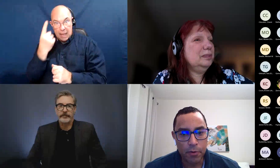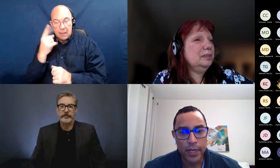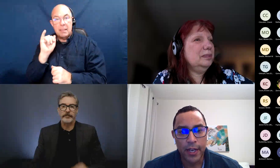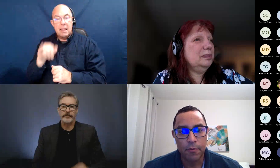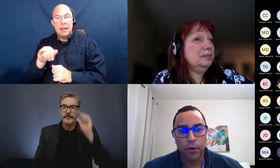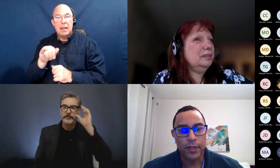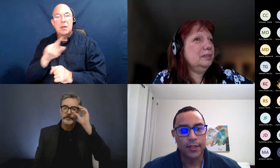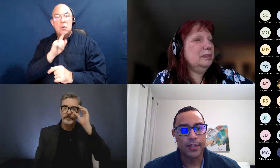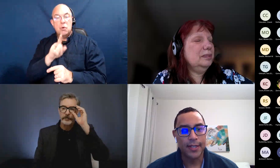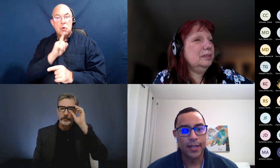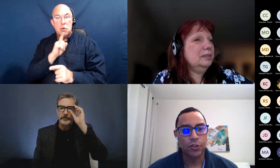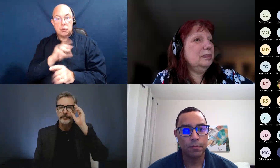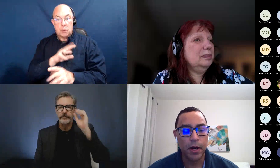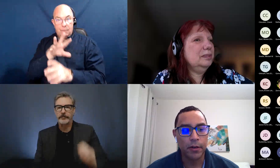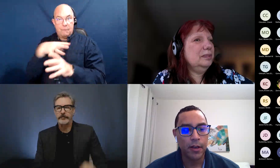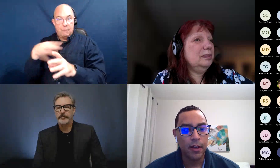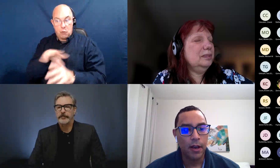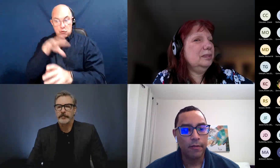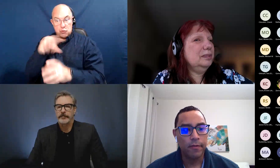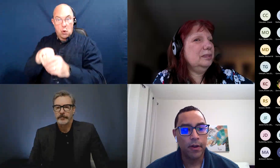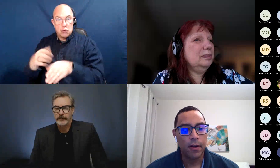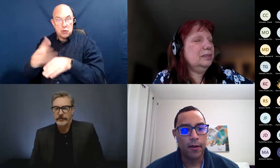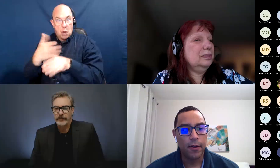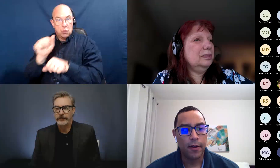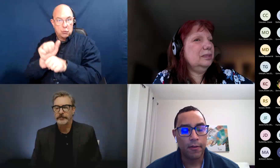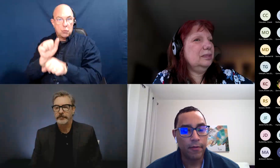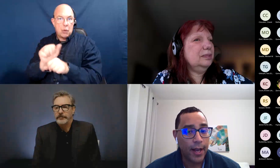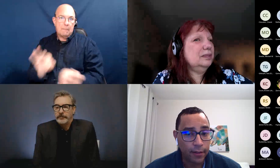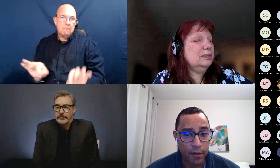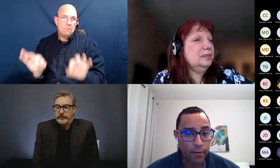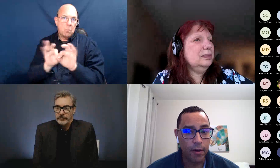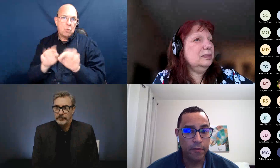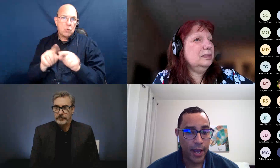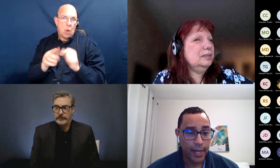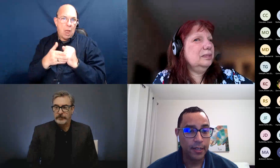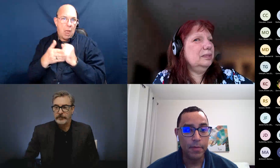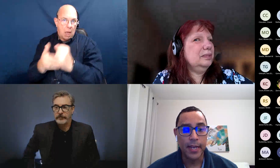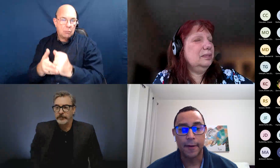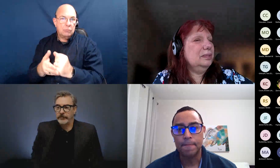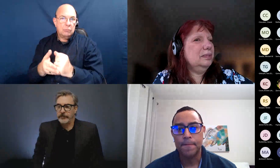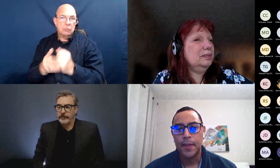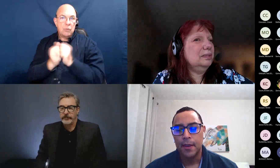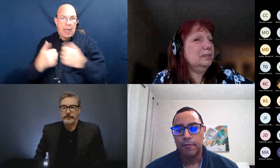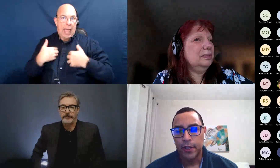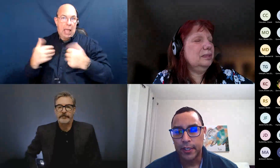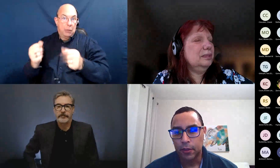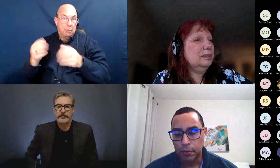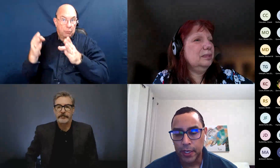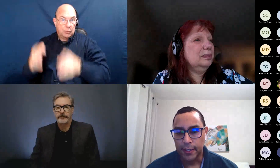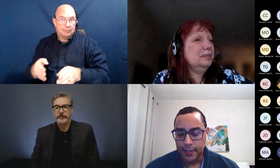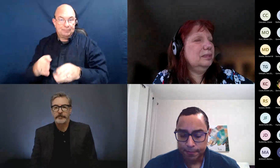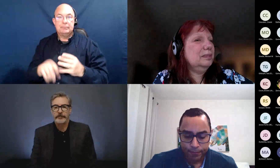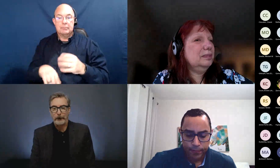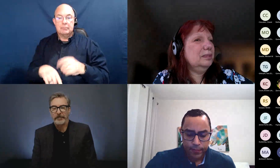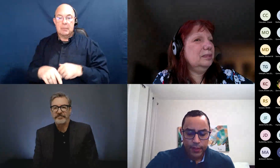that contributing at work is an essential part of health, of a healthy being.